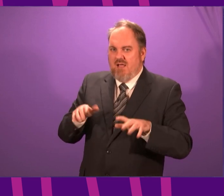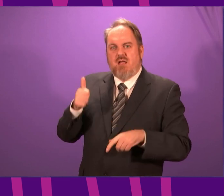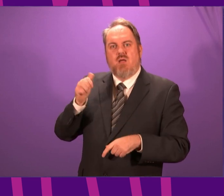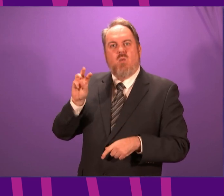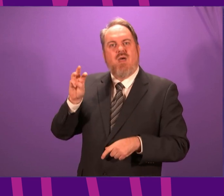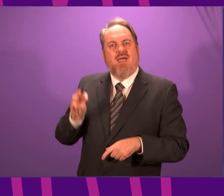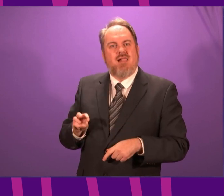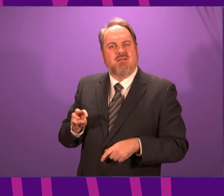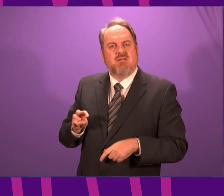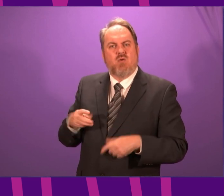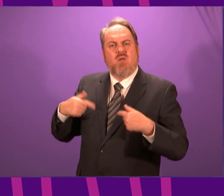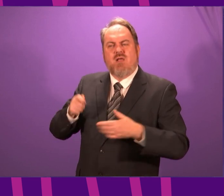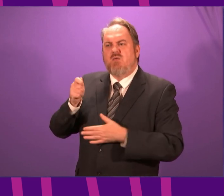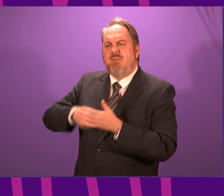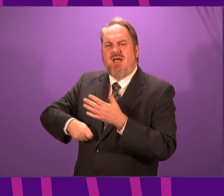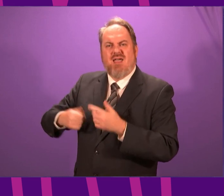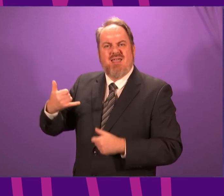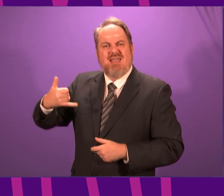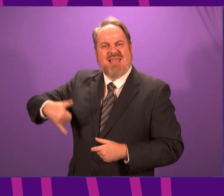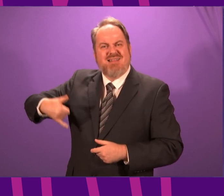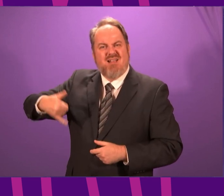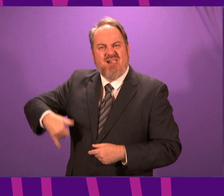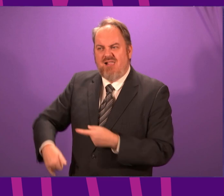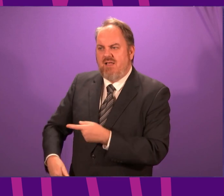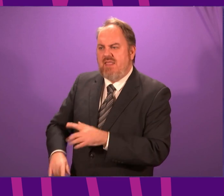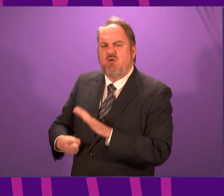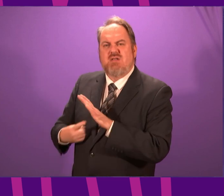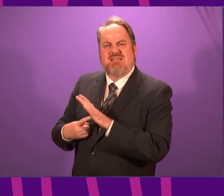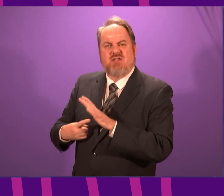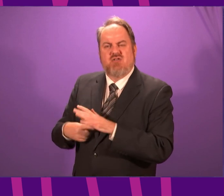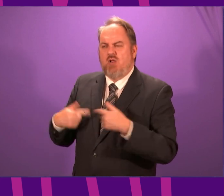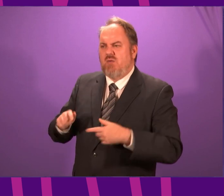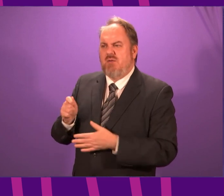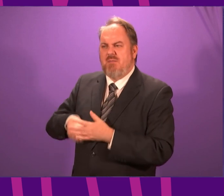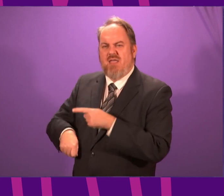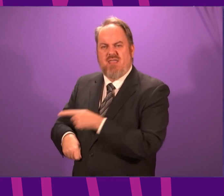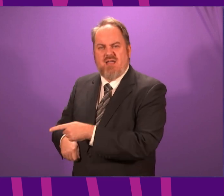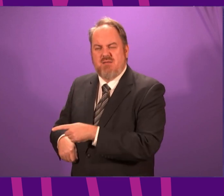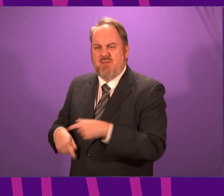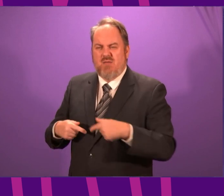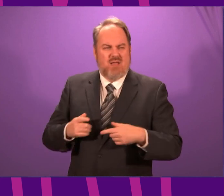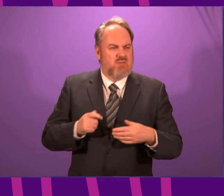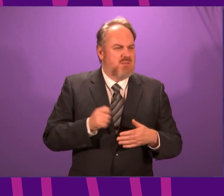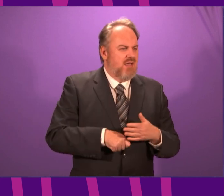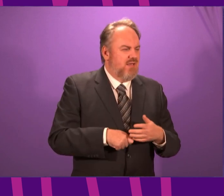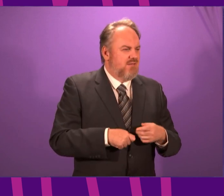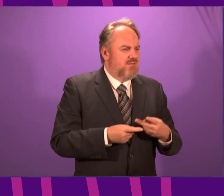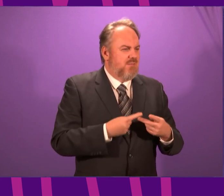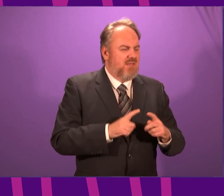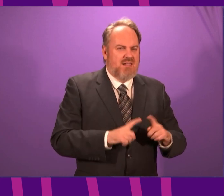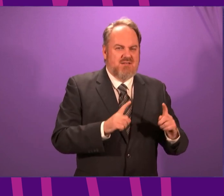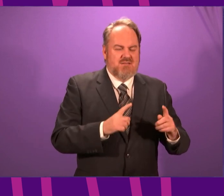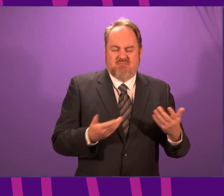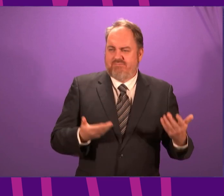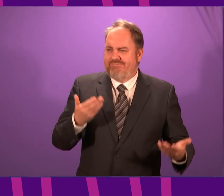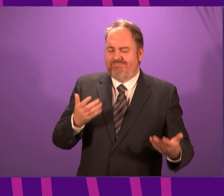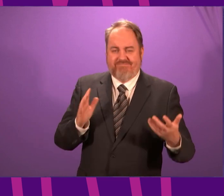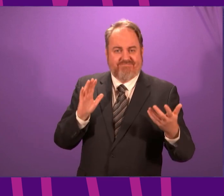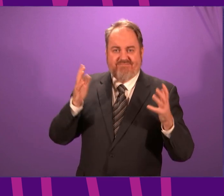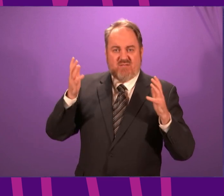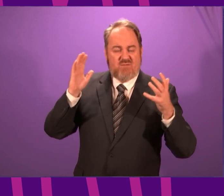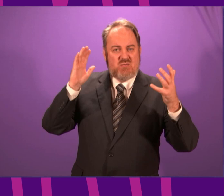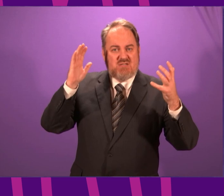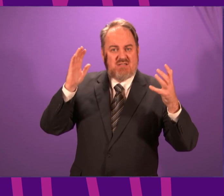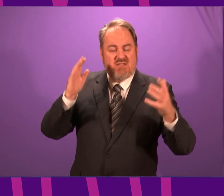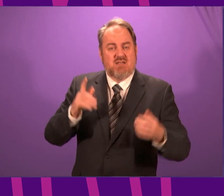Can't buy a kettle or certain products. How daft was that? People want to participate, but quite rightly they